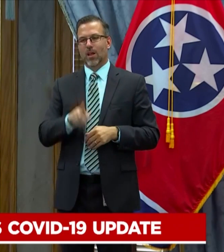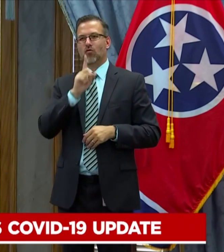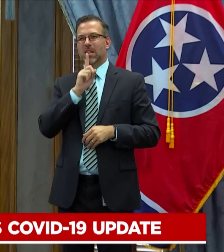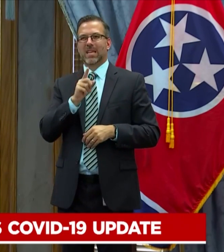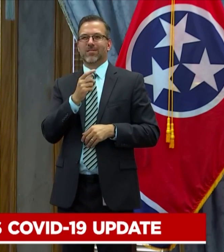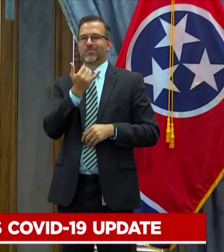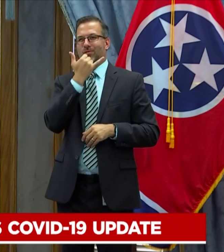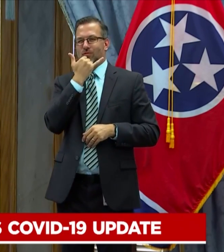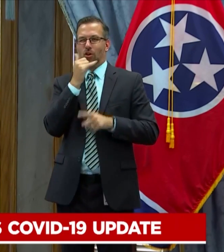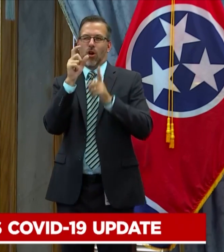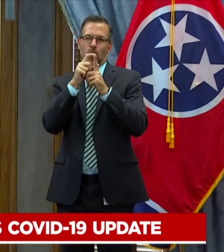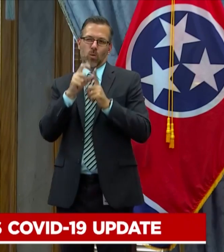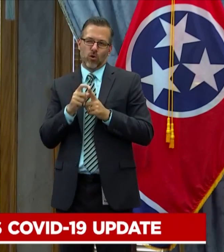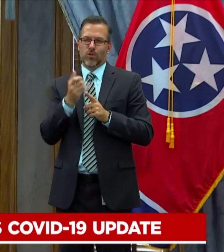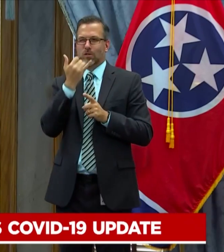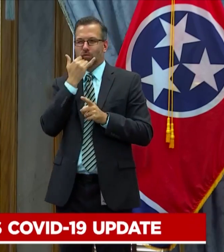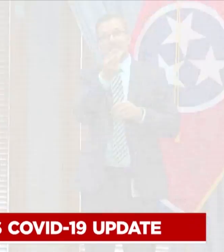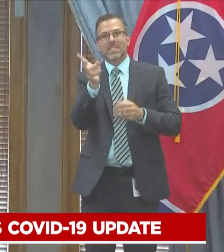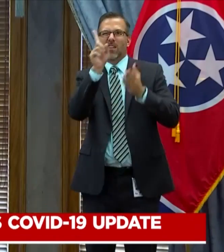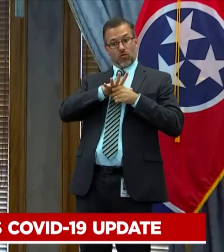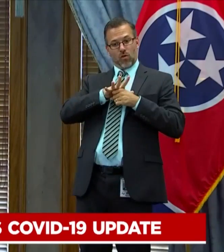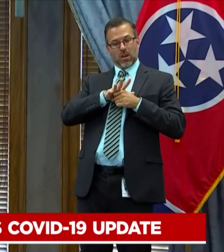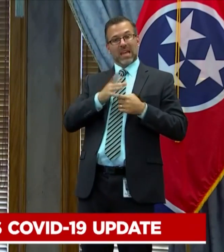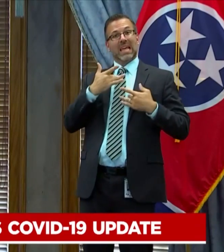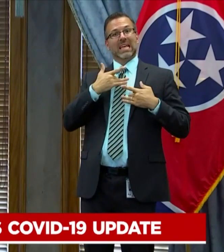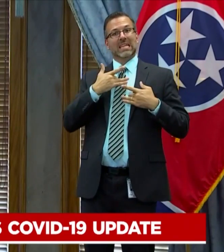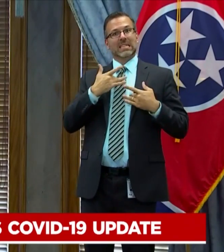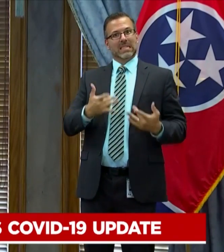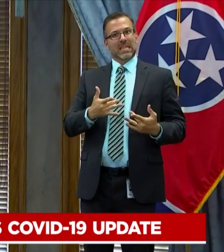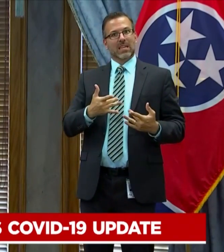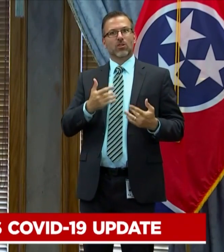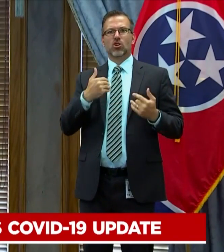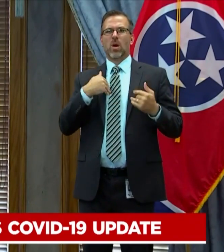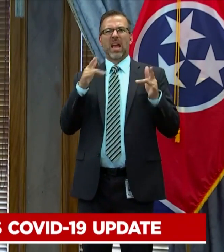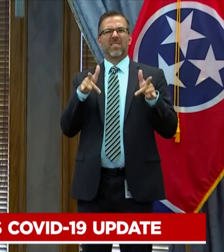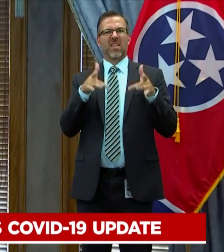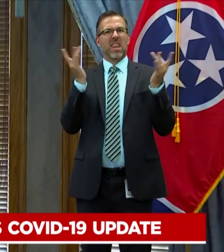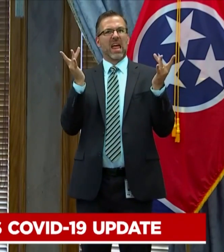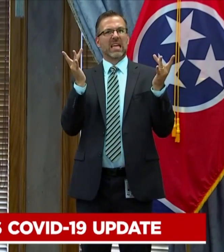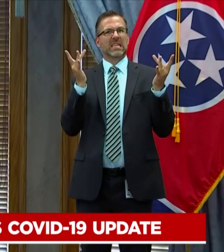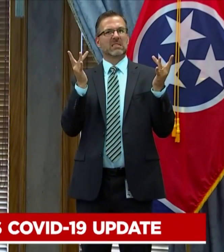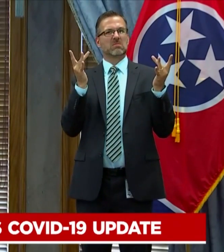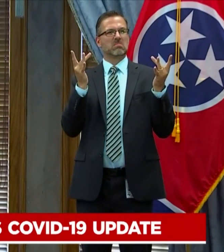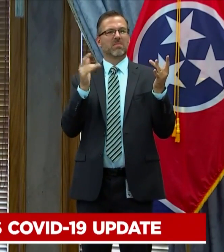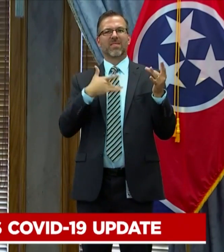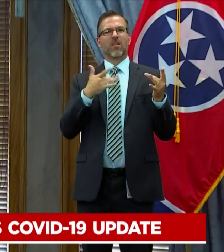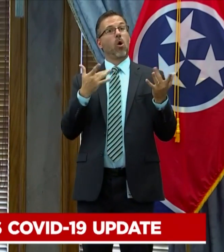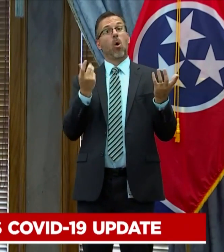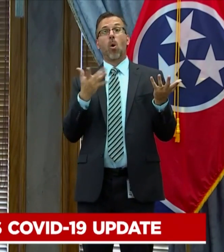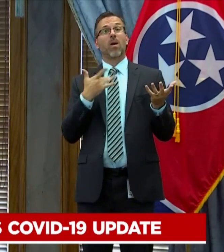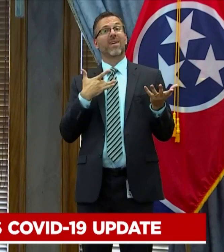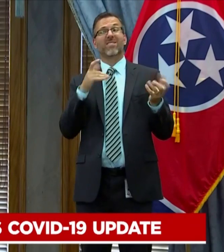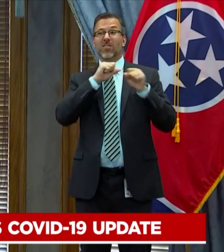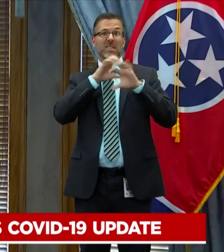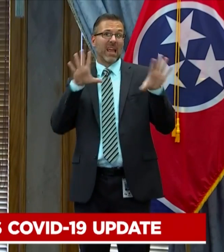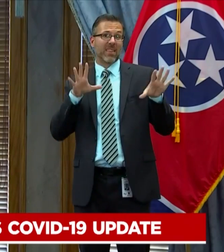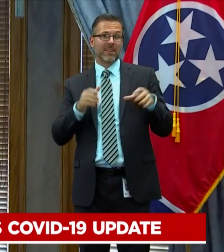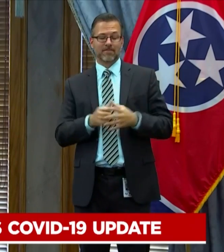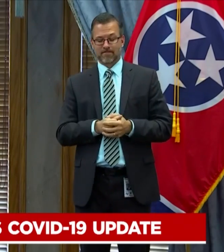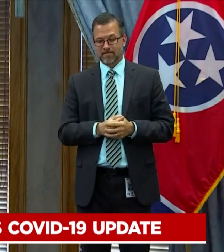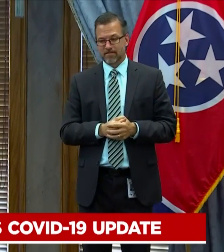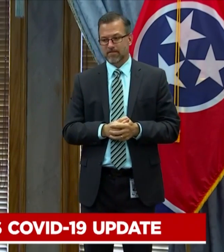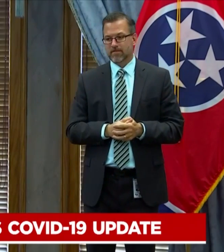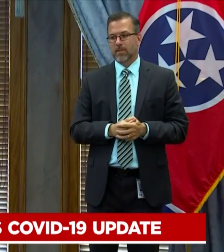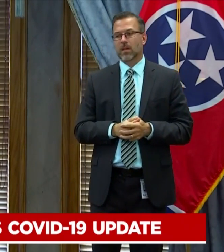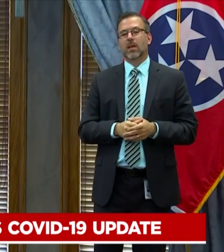behaves among children. Take a listen. Children asymptomatic. This is an especially newsworthy briefing that the governor is giving right now.